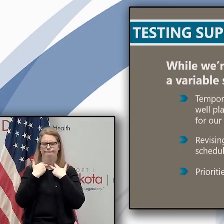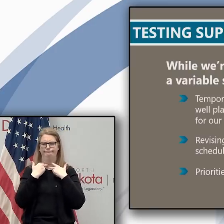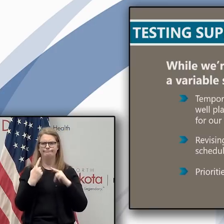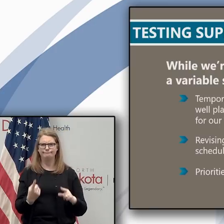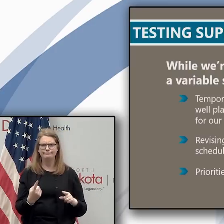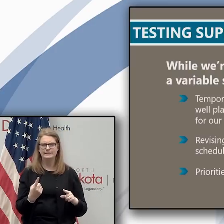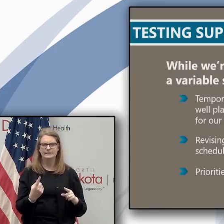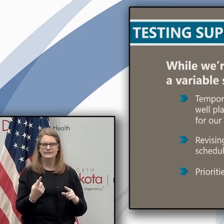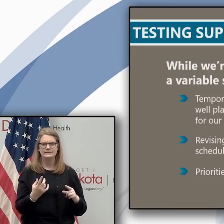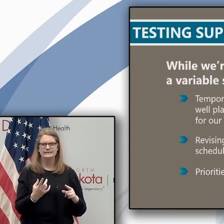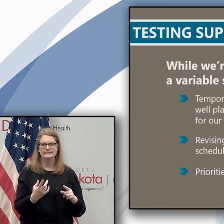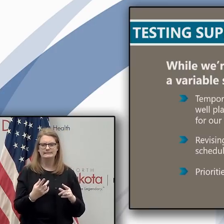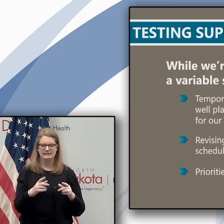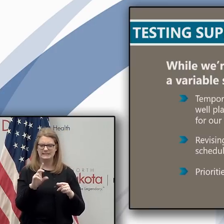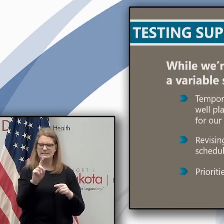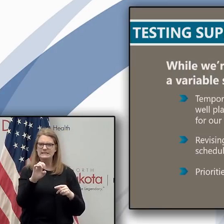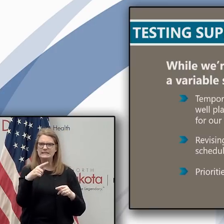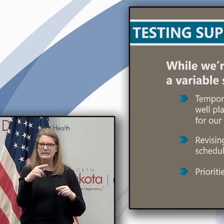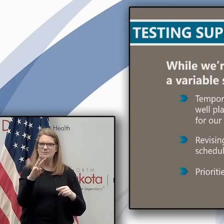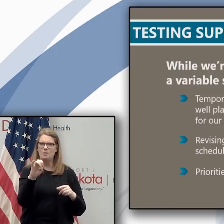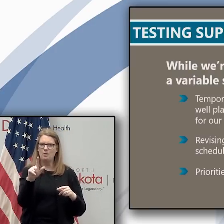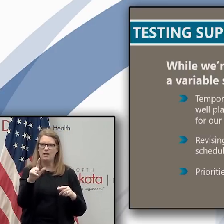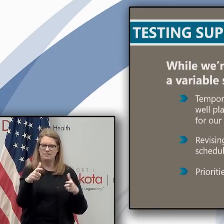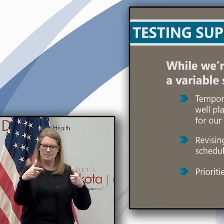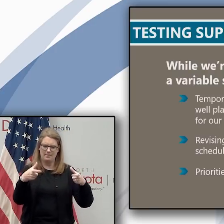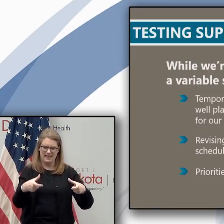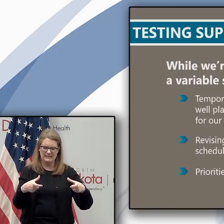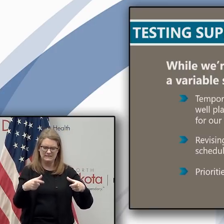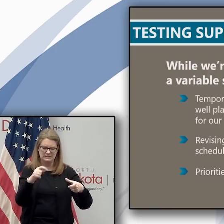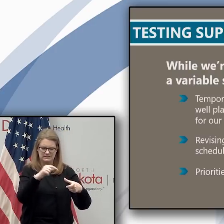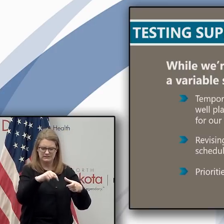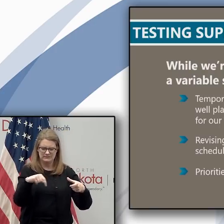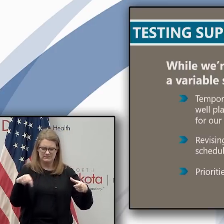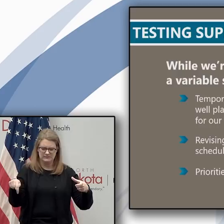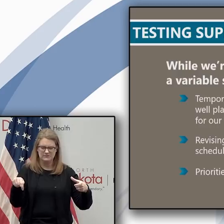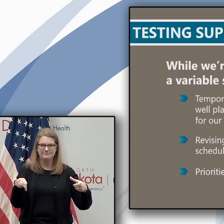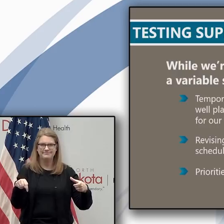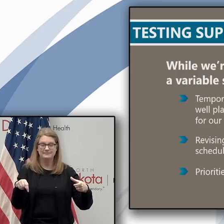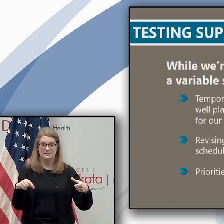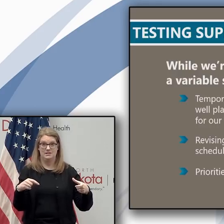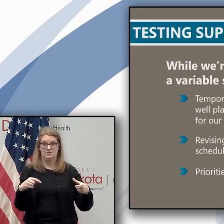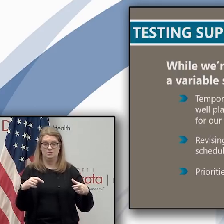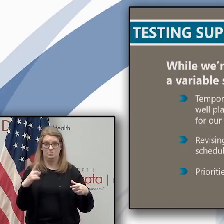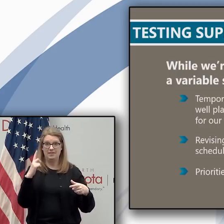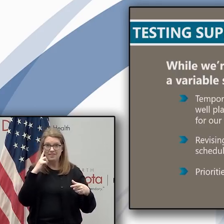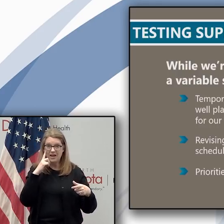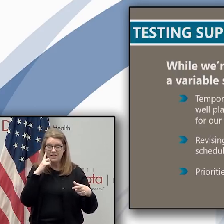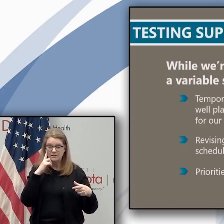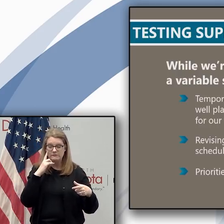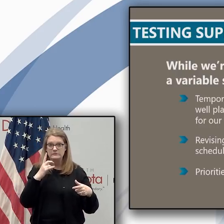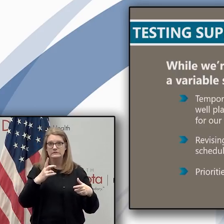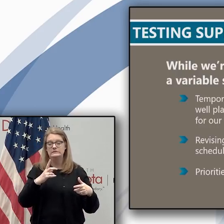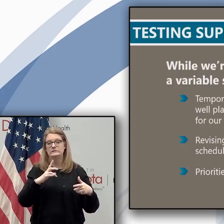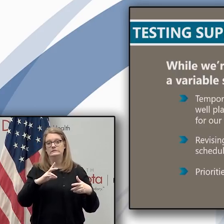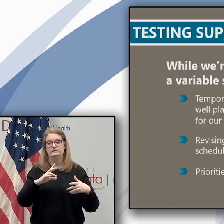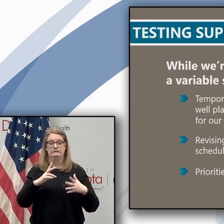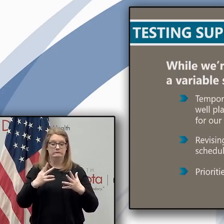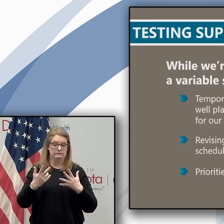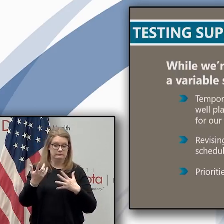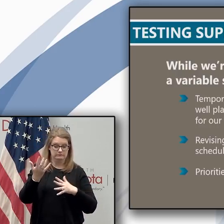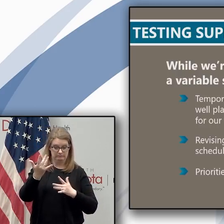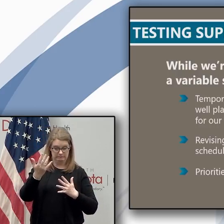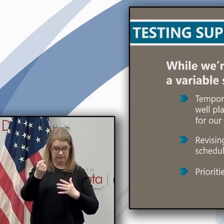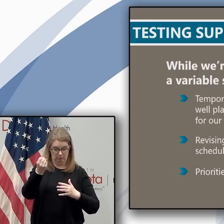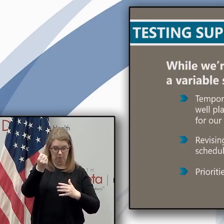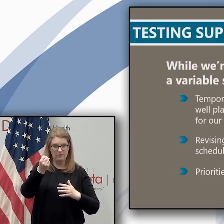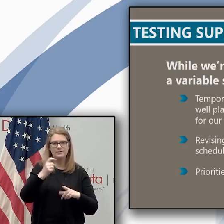to these shortage of deep well plates, and for a while we thought that was going to be a major holdup. The good news, it turns out that